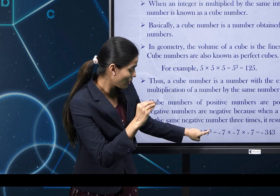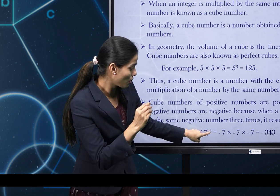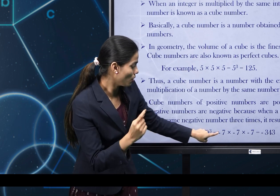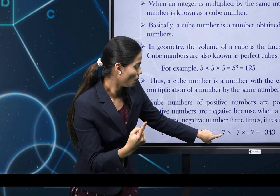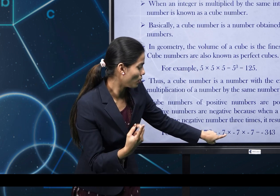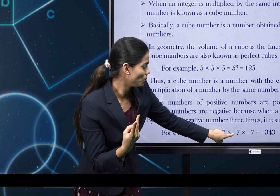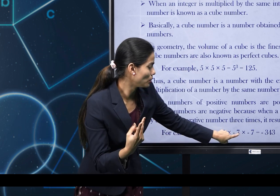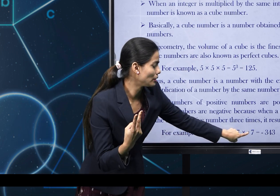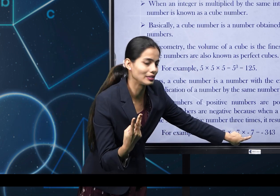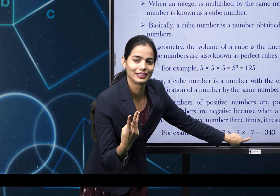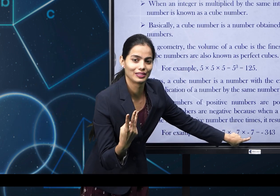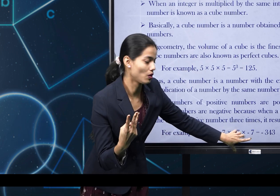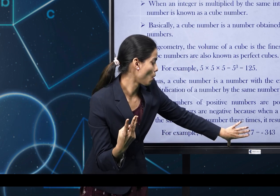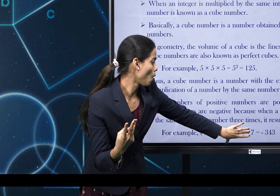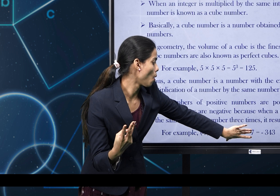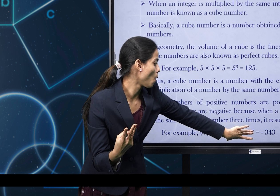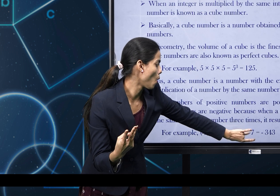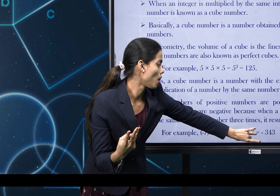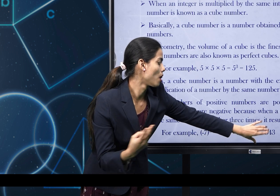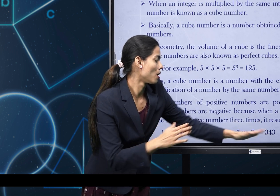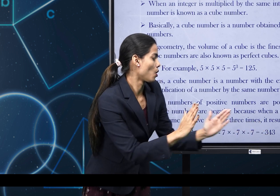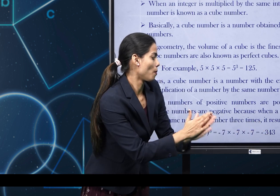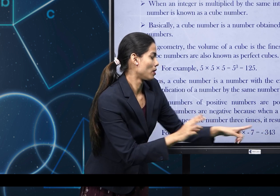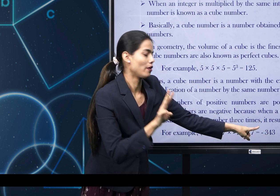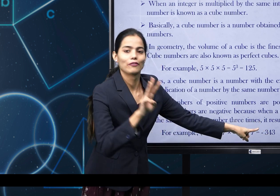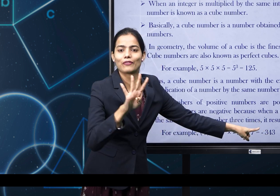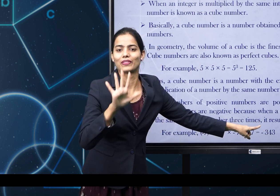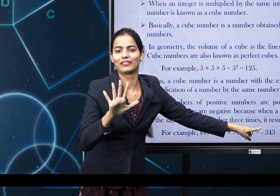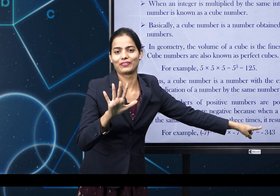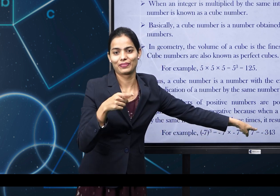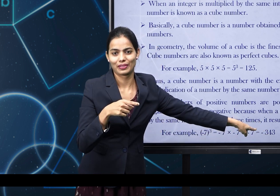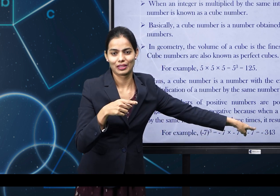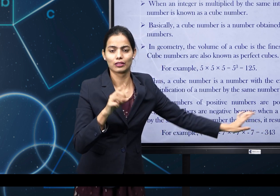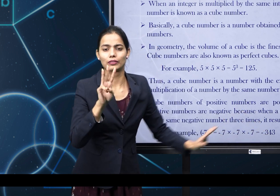3 negative signs multiplied by each other results in a negative sign.